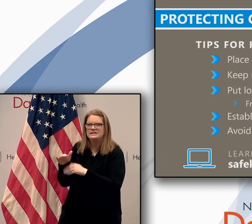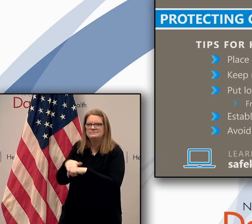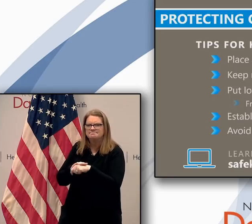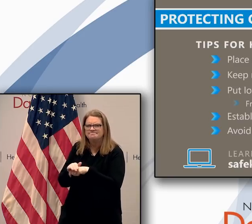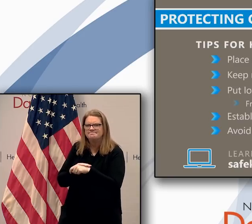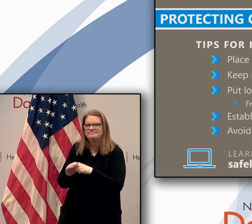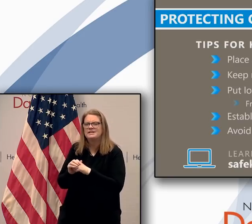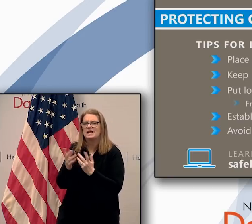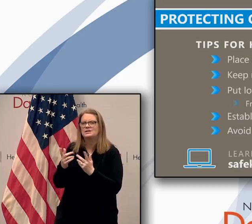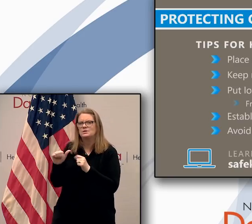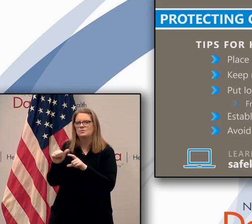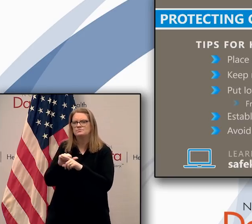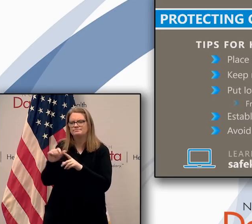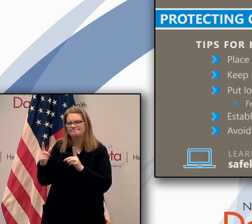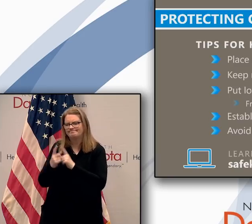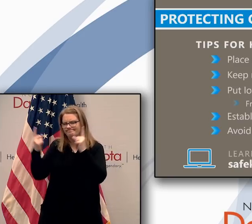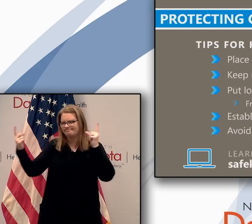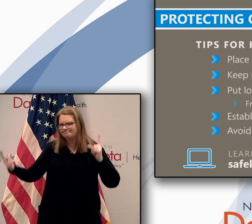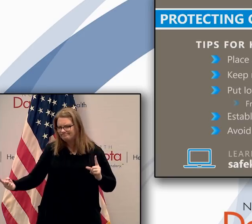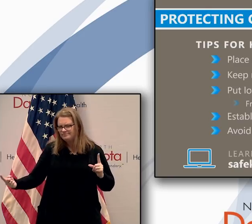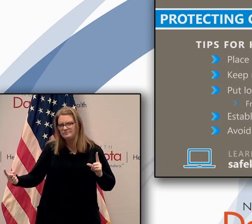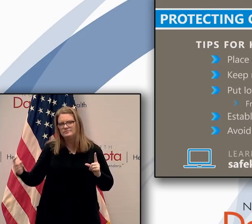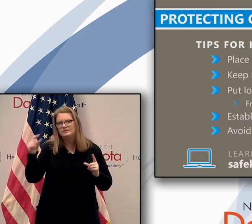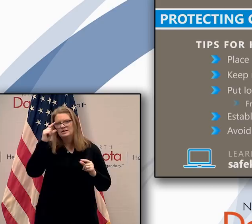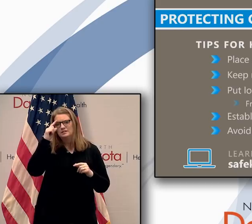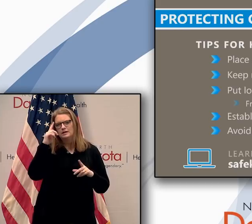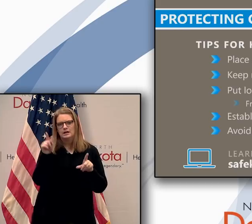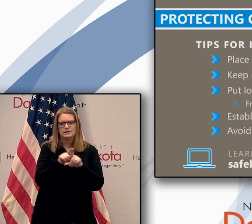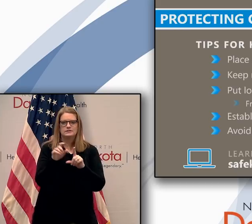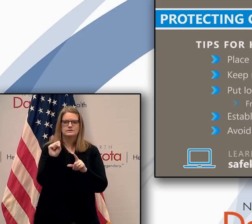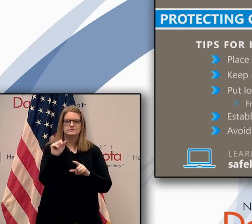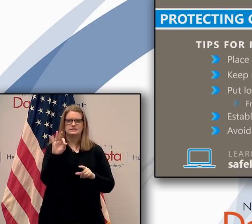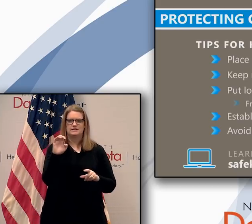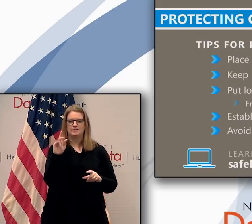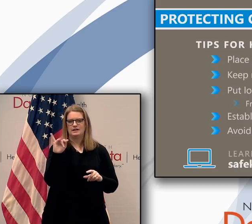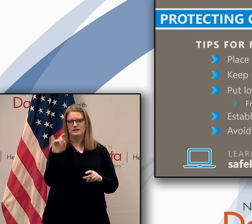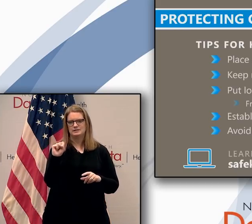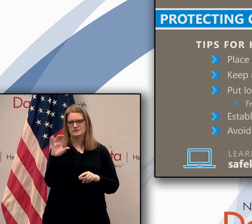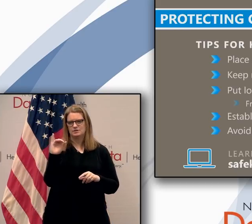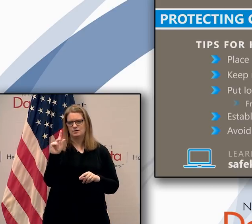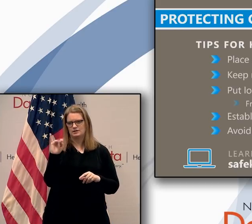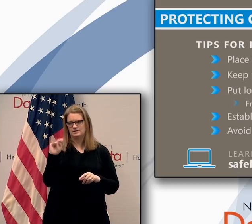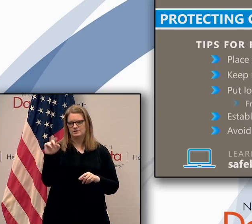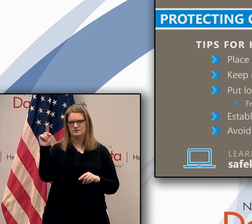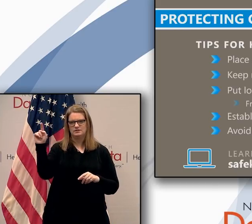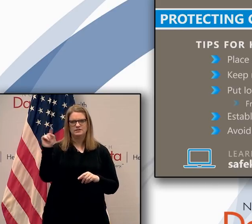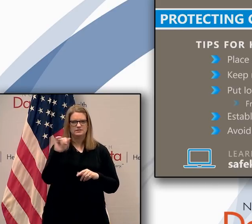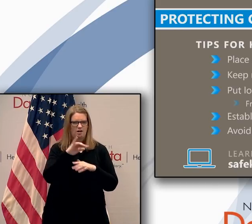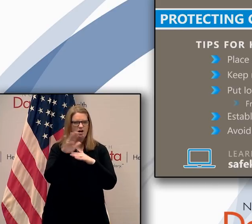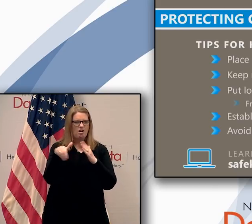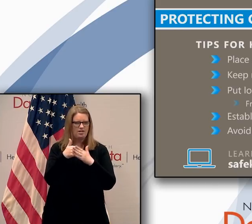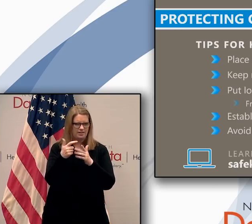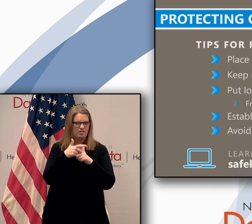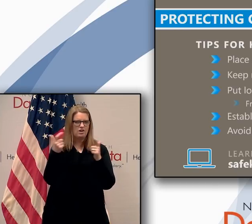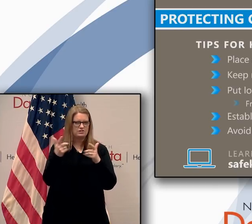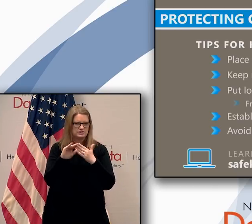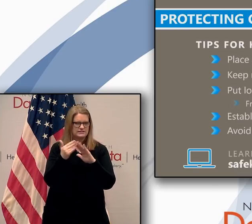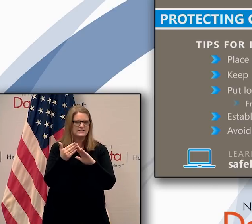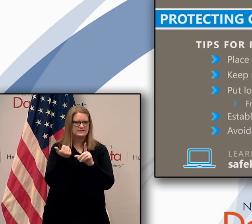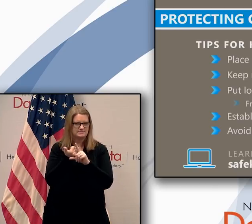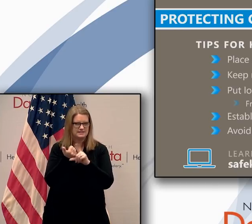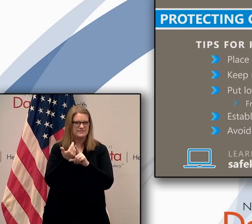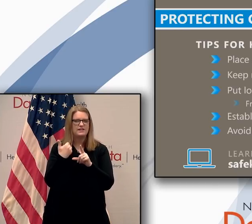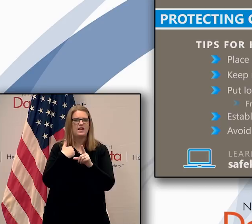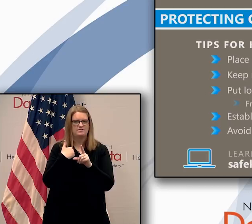again, there are Safe Kids coalitions found in Grand Forks, Bismarck, Mandan, Fargo, Minot. We want to thank all the volunteers that work with